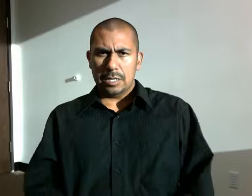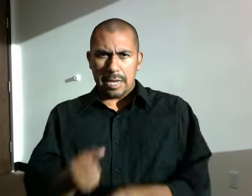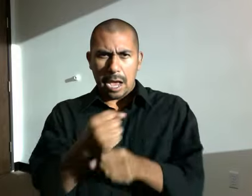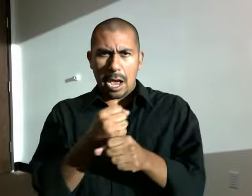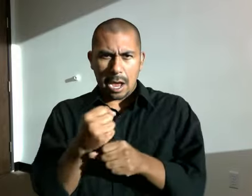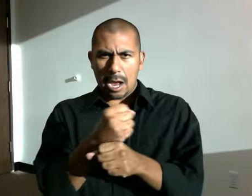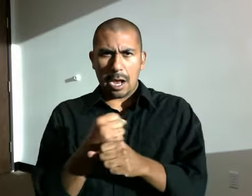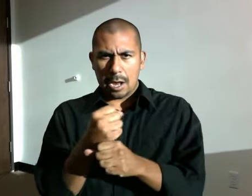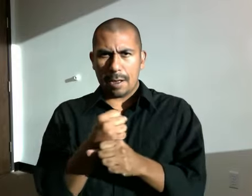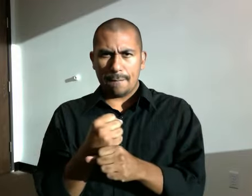still have today.